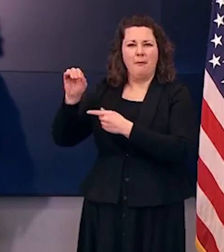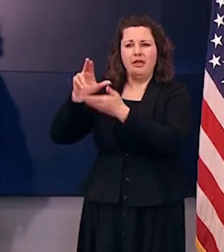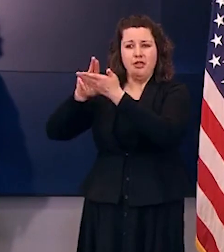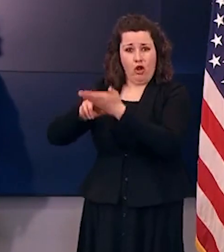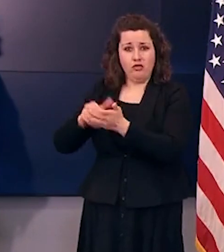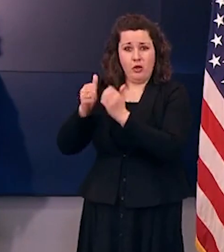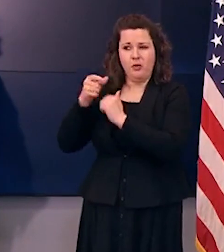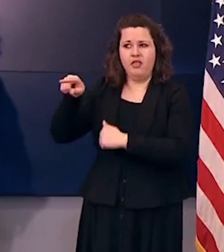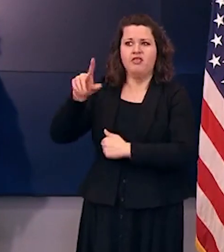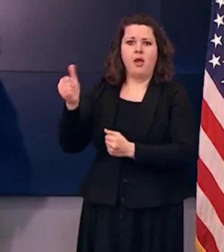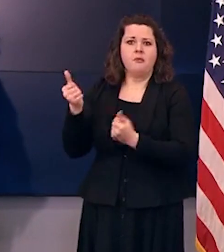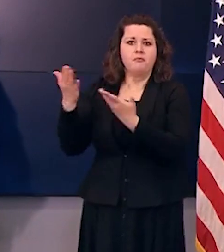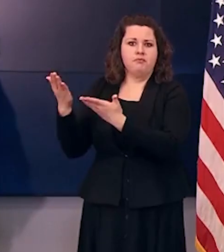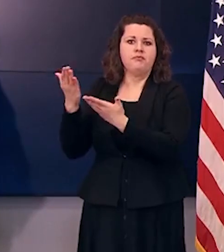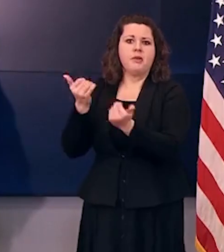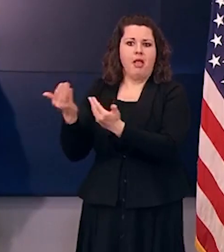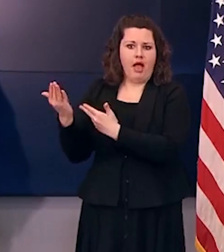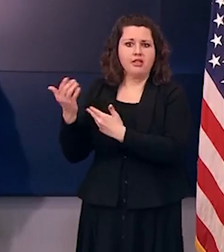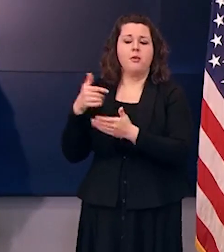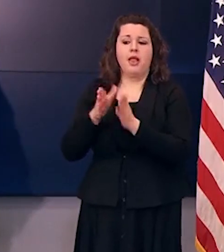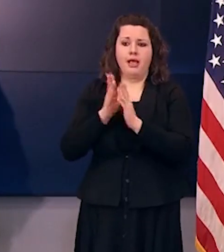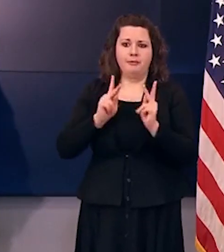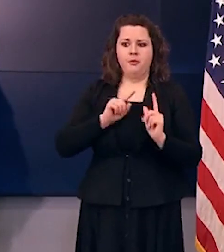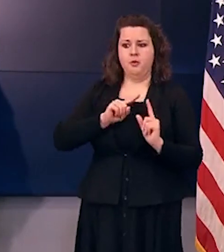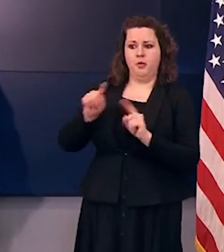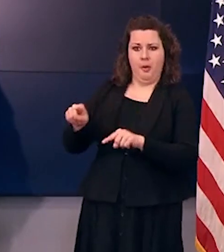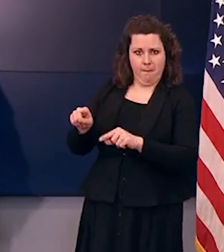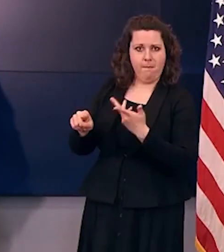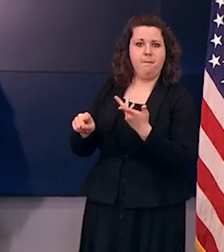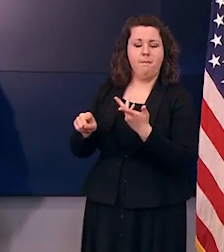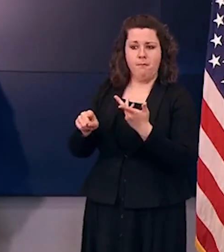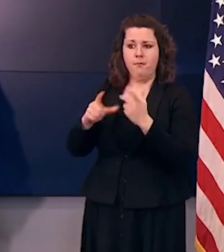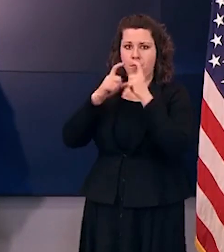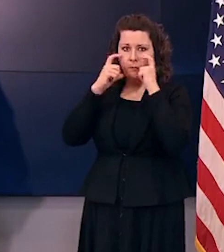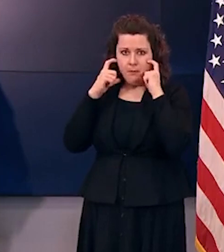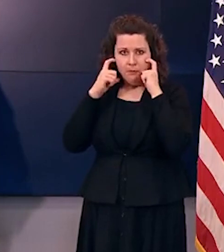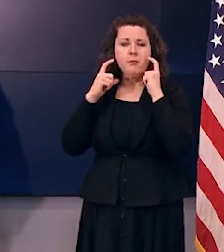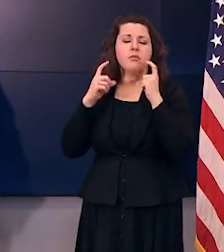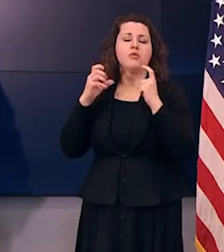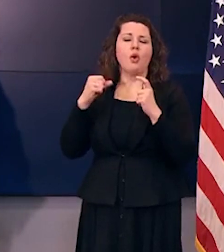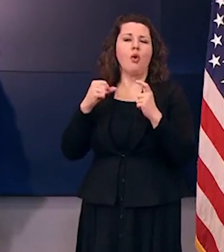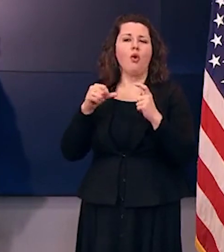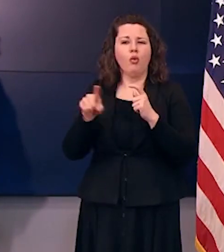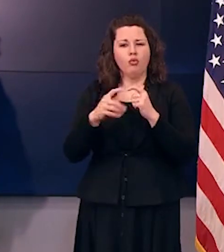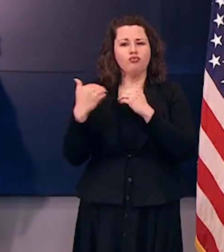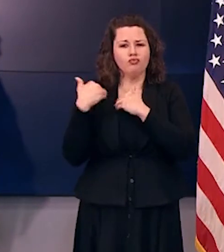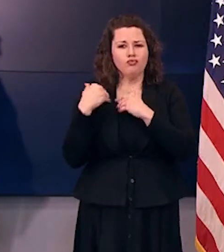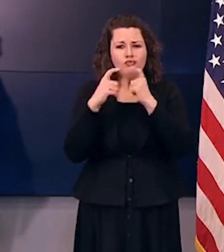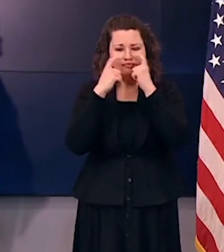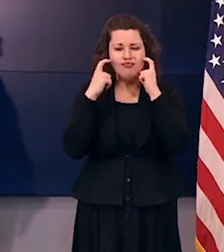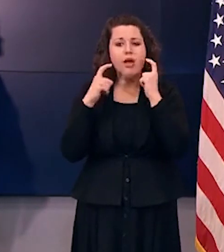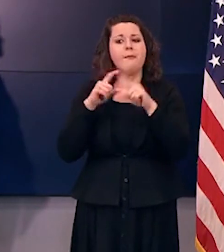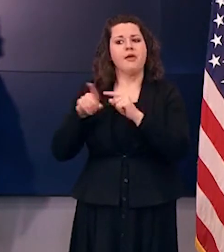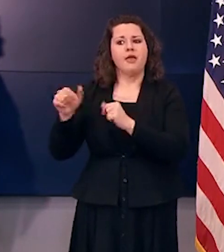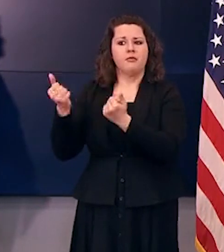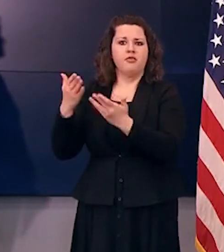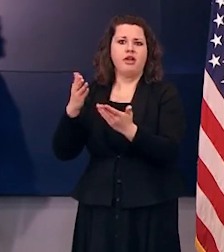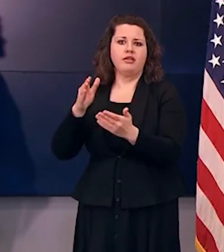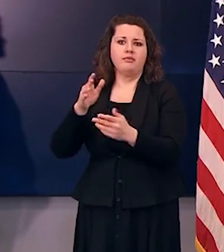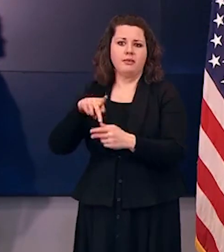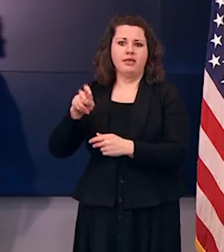all the supplies, and then we're asking people to come to wear a mask. So we also have an obligation to be a part of it, but they are providing the supplies as